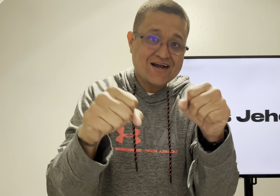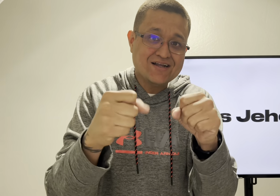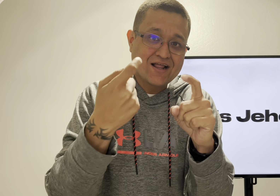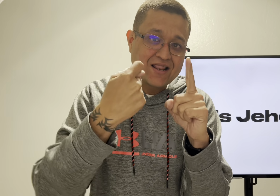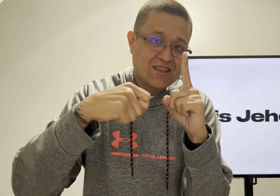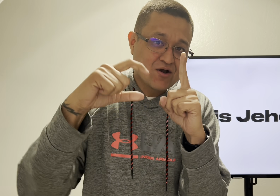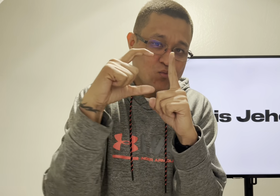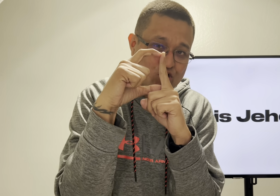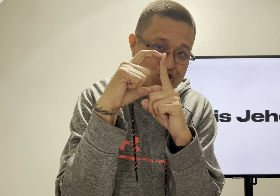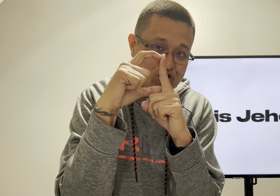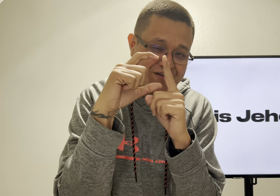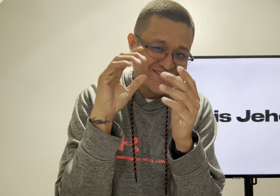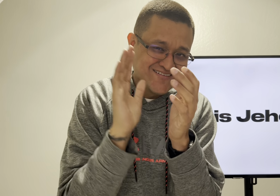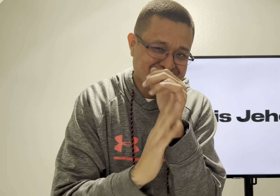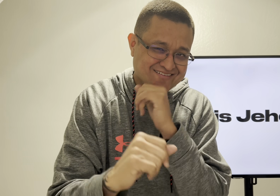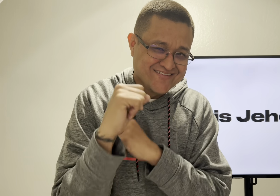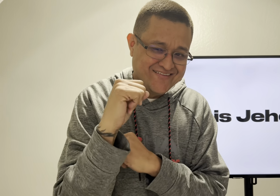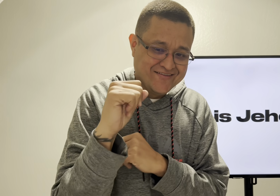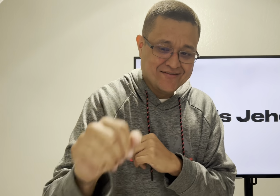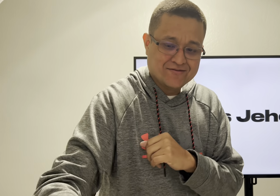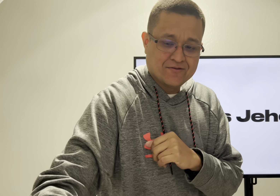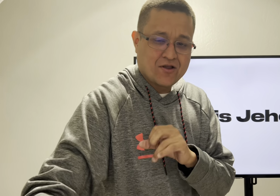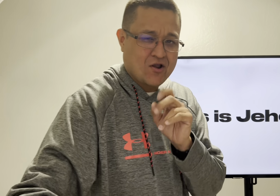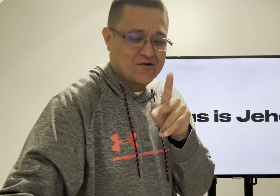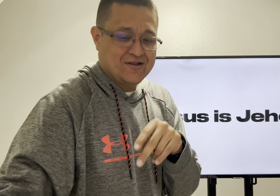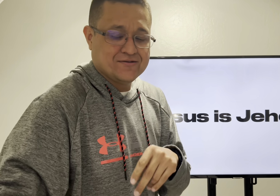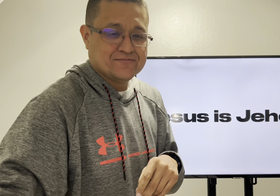You ready to sign the word? All right, let's go.